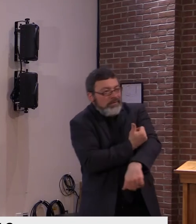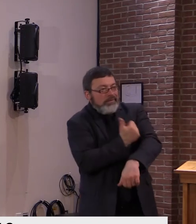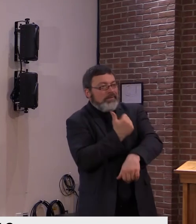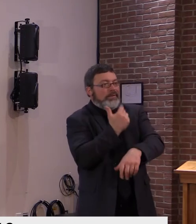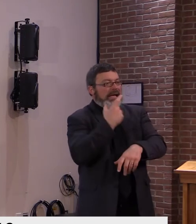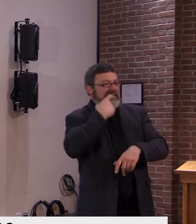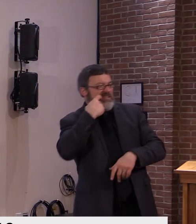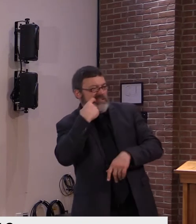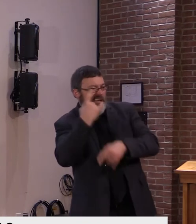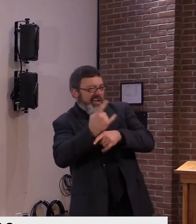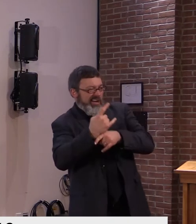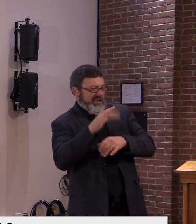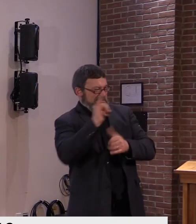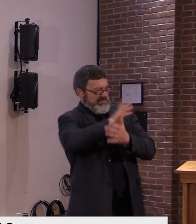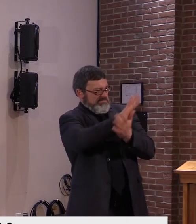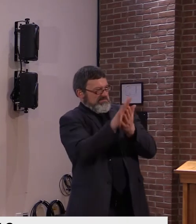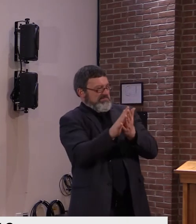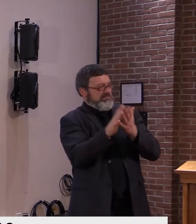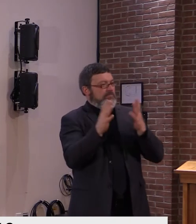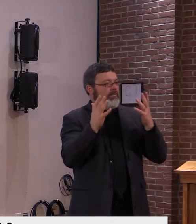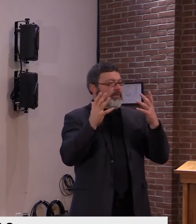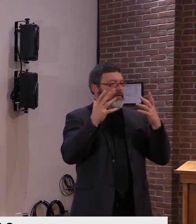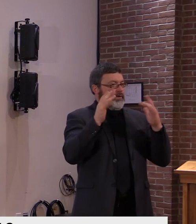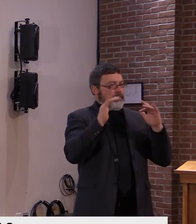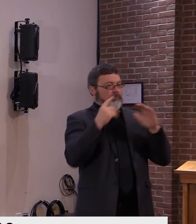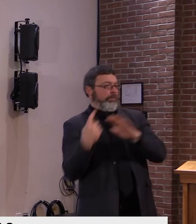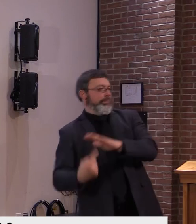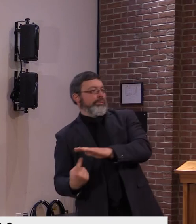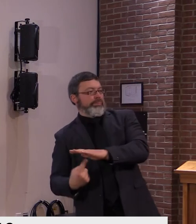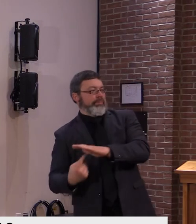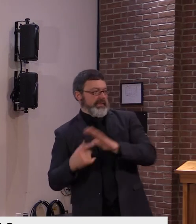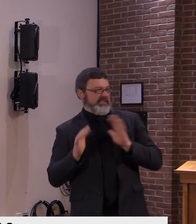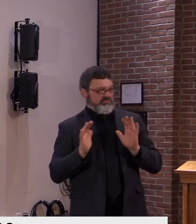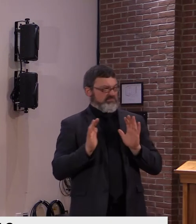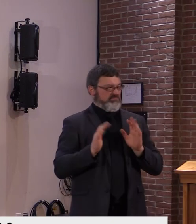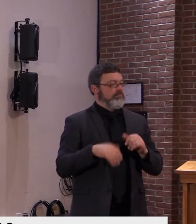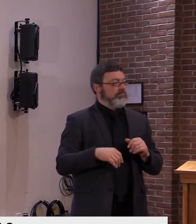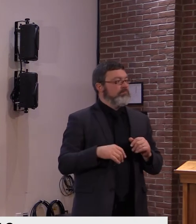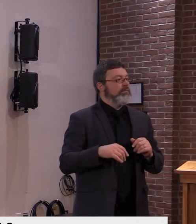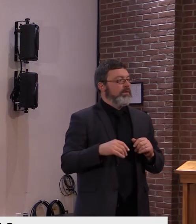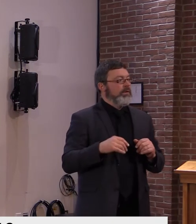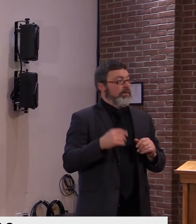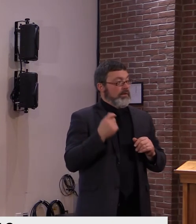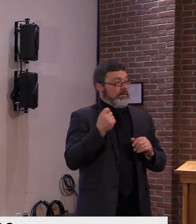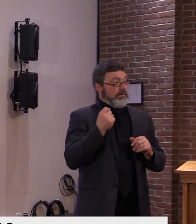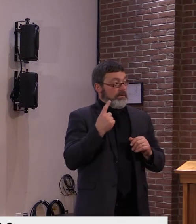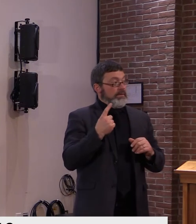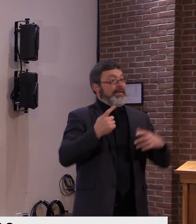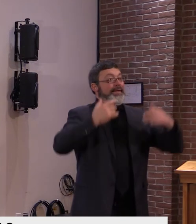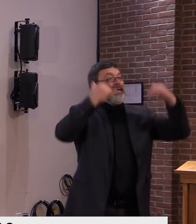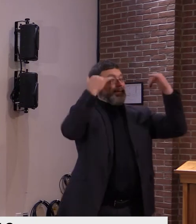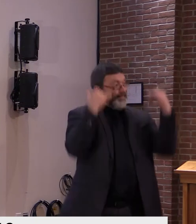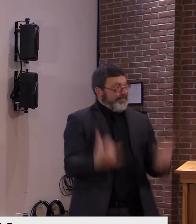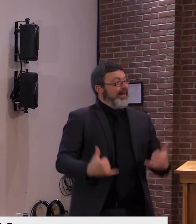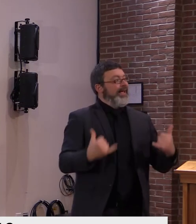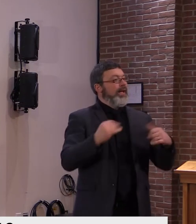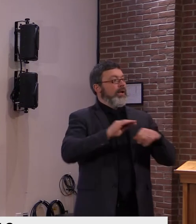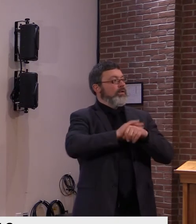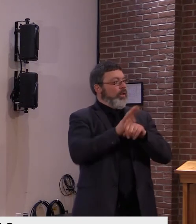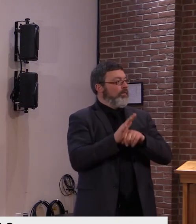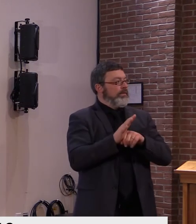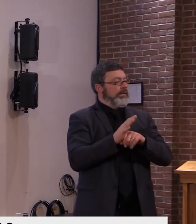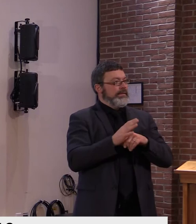during the pandemic, nothing has shut down when it comes to mental health counseling opportunities and